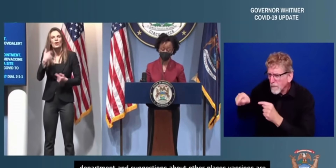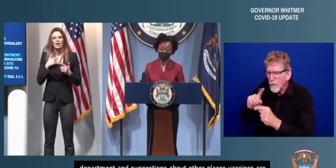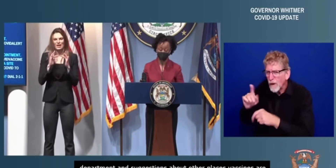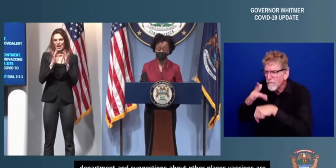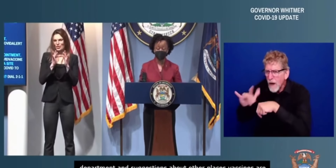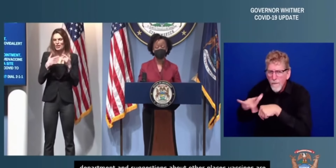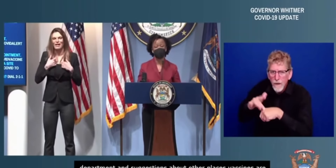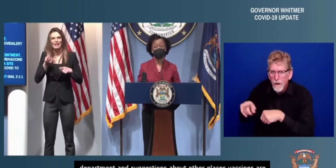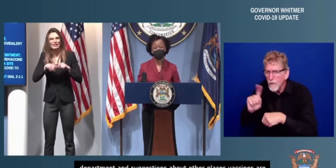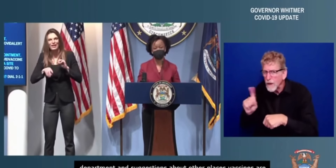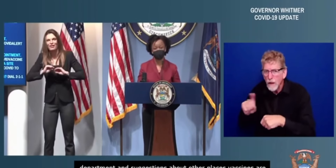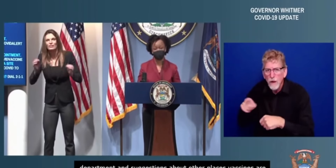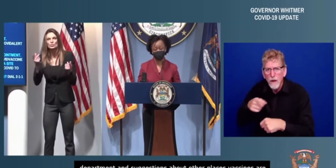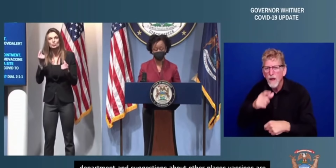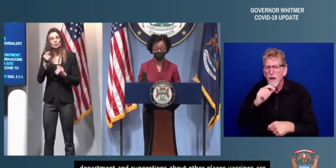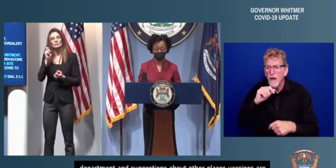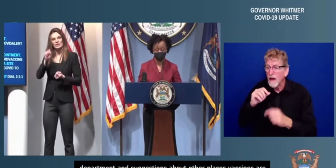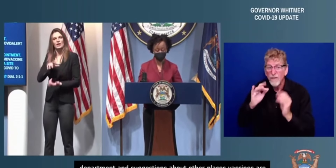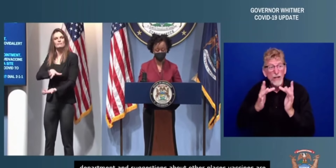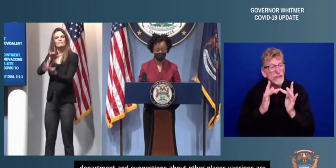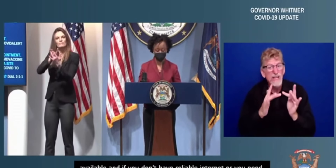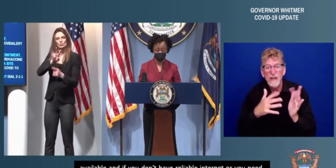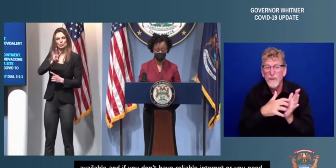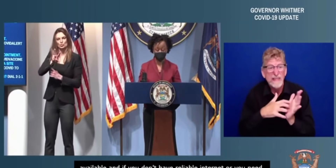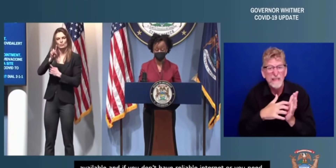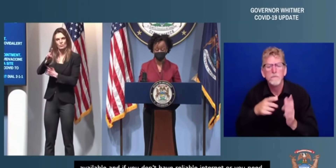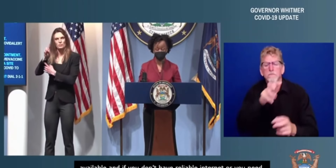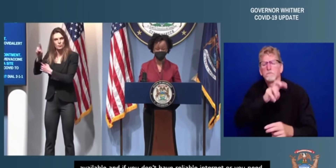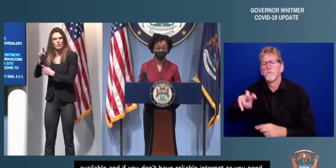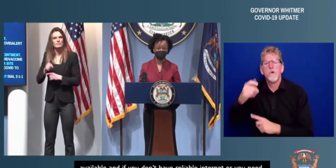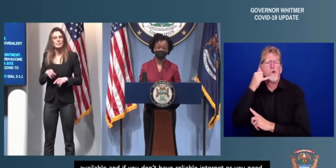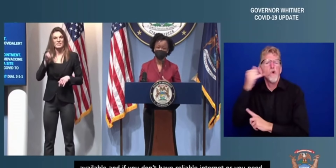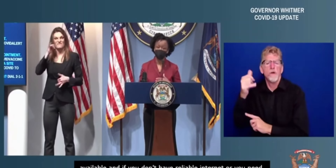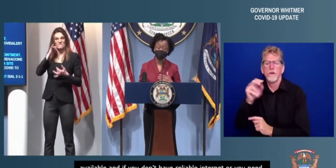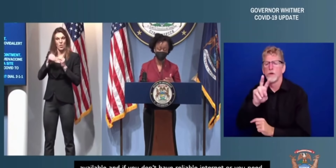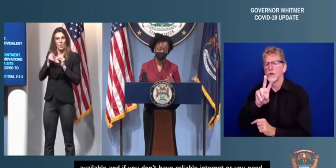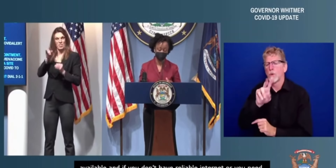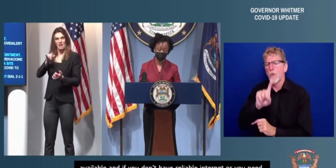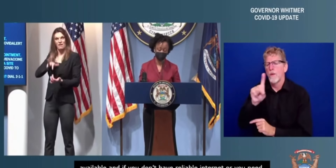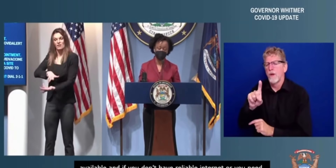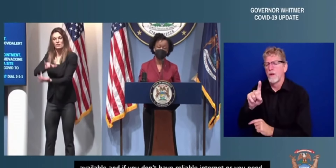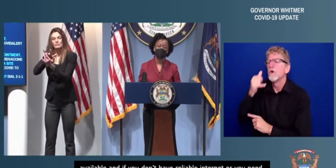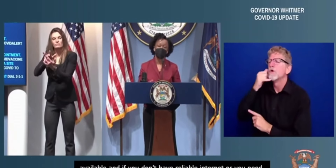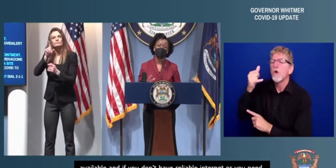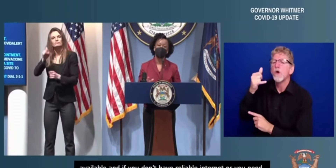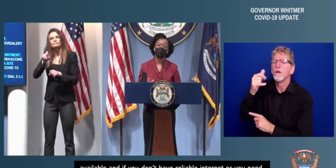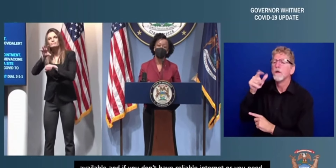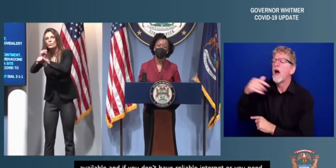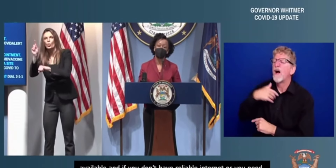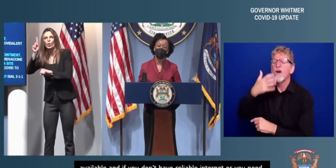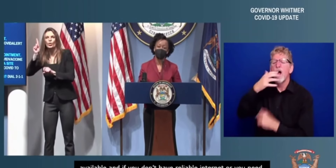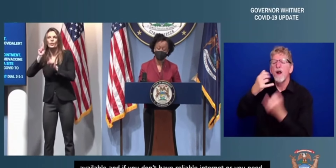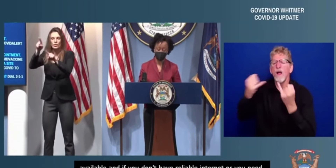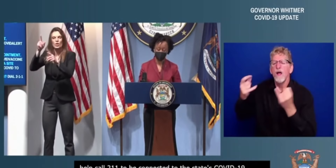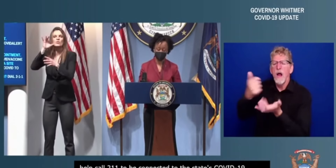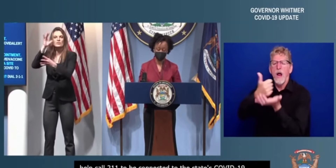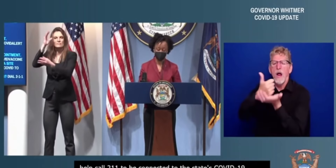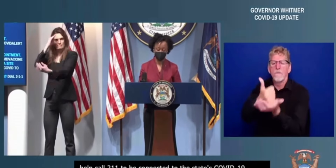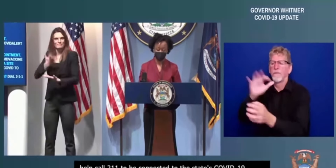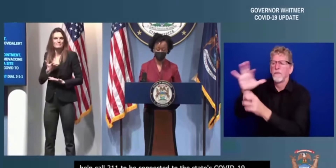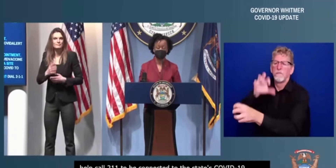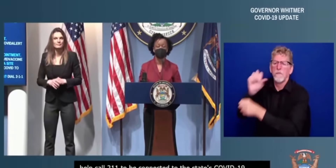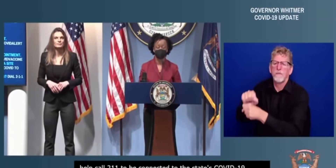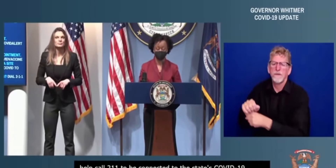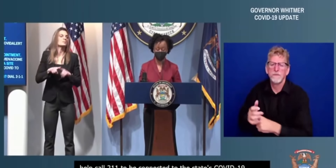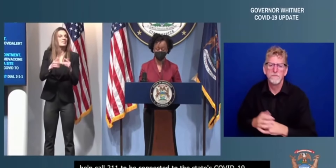call 211 to be connected to the state's COVID-19 hotline. But until then, we all have the power